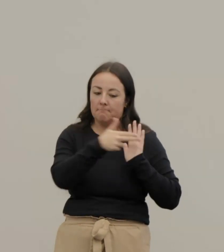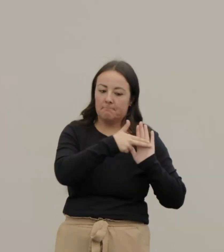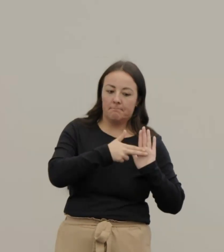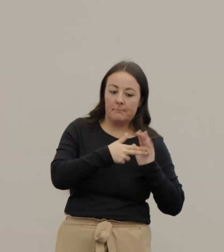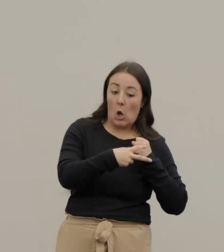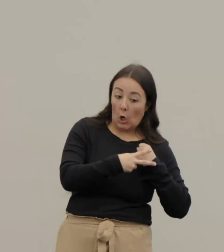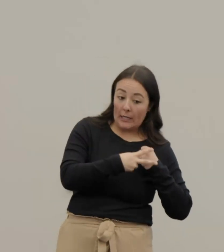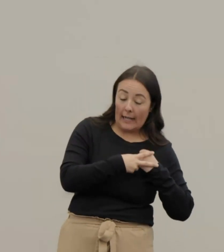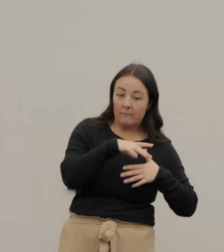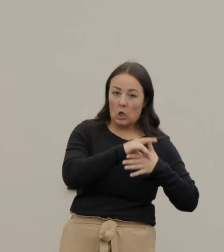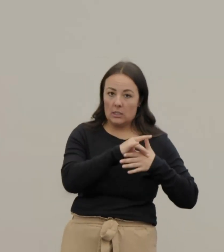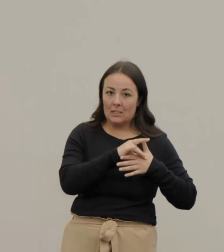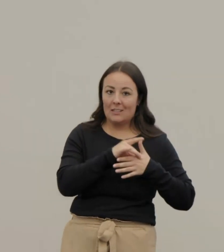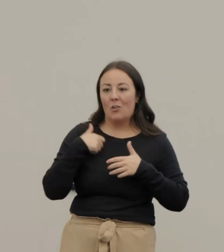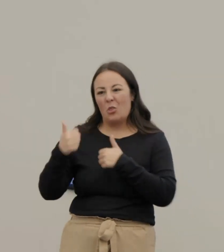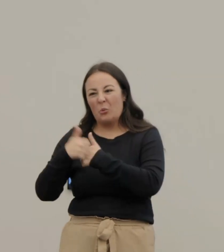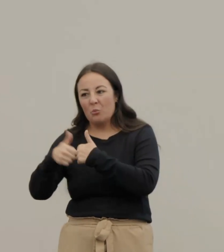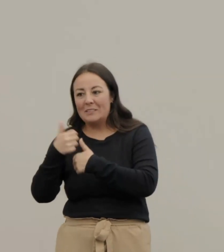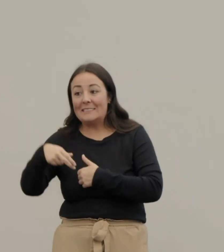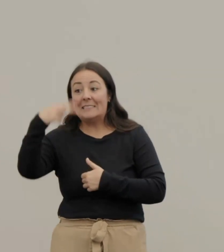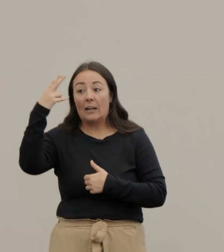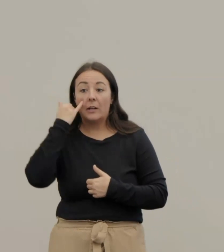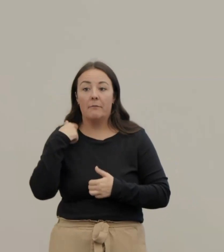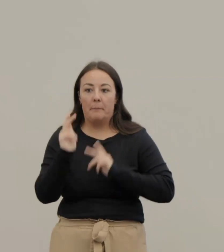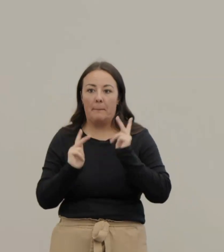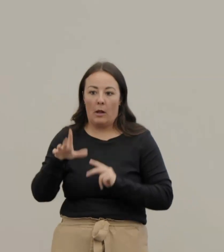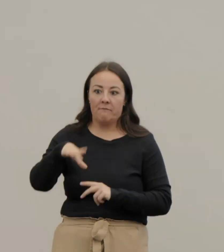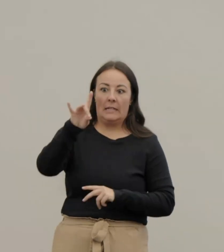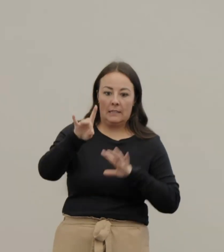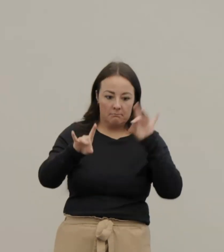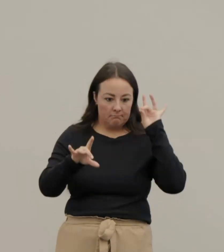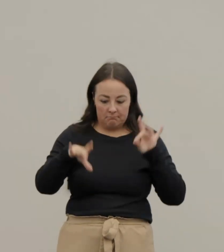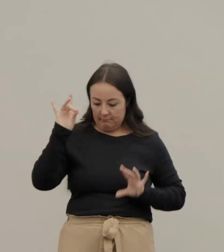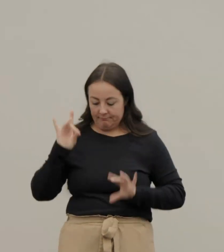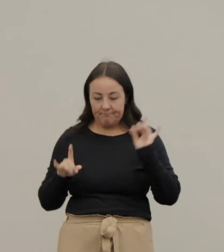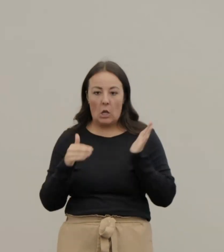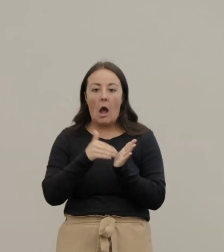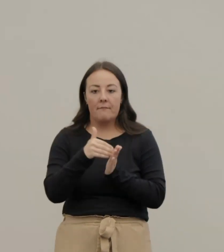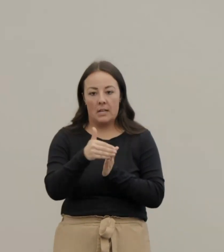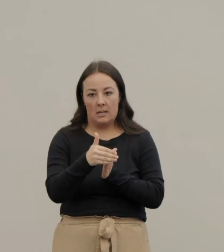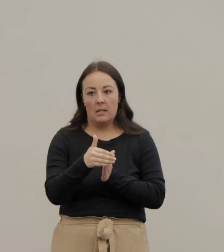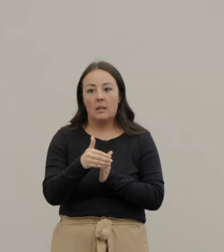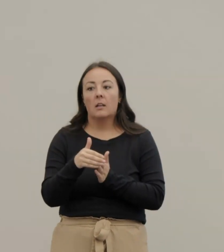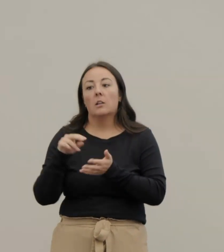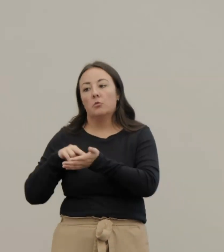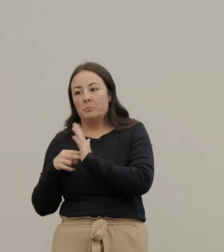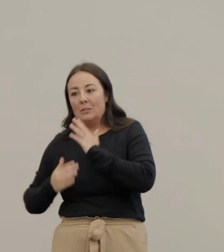the risk is higher if people are finding it, right? If people are finding it, that means robots are finding it and people can